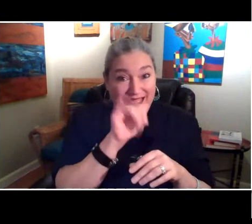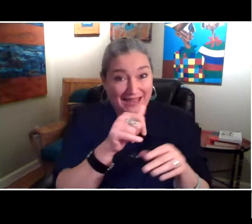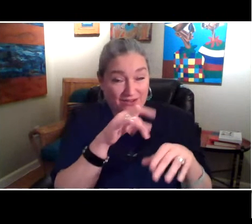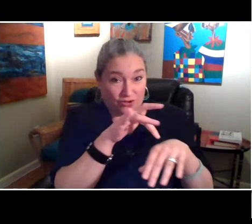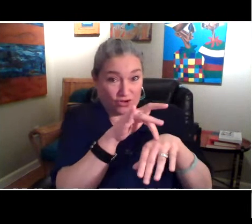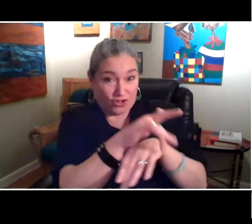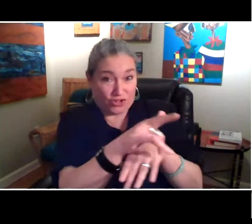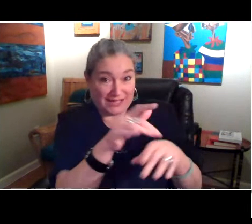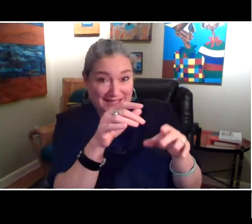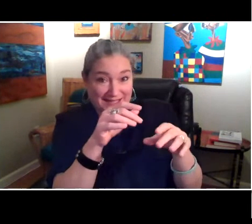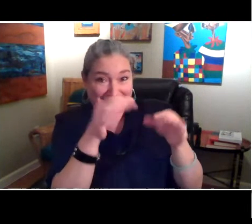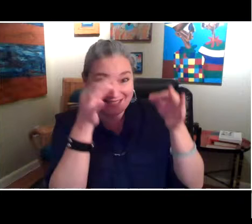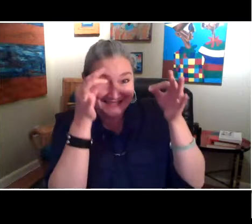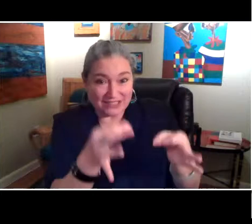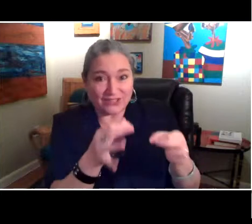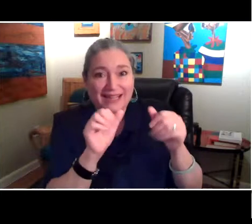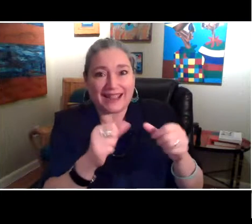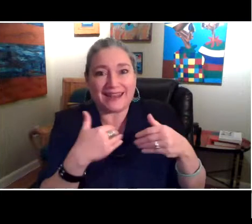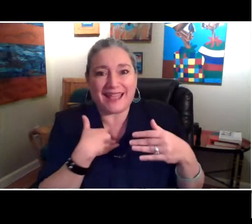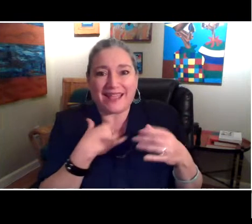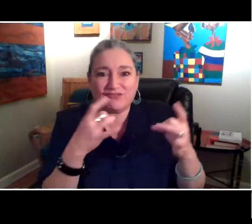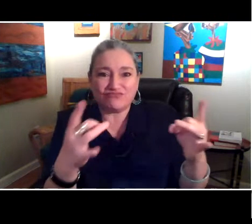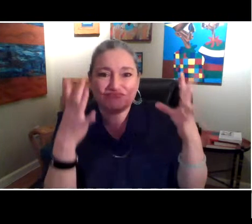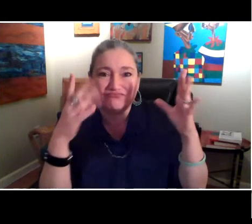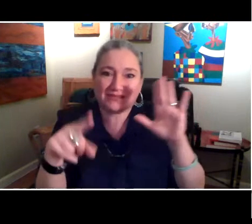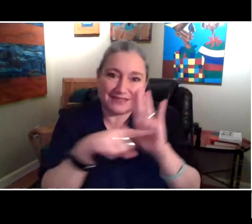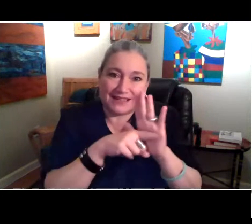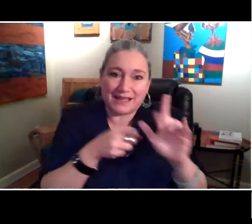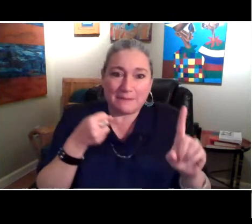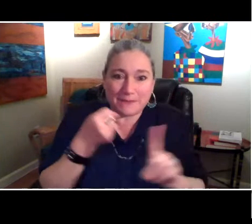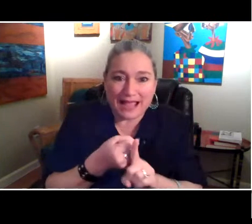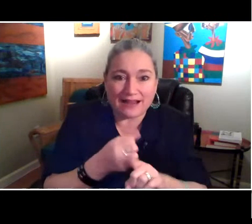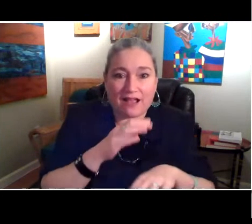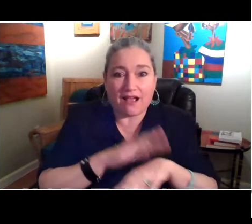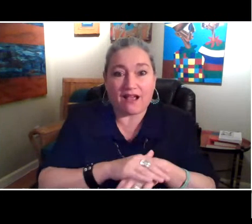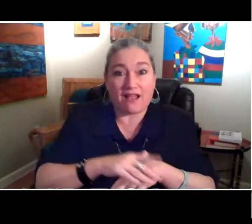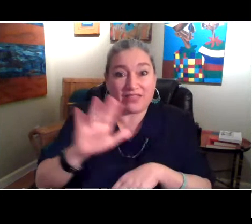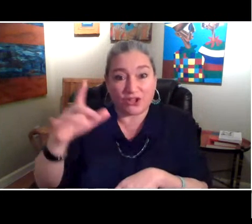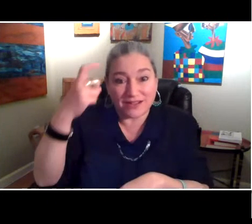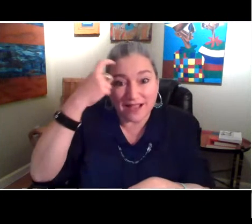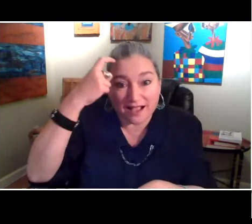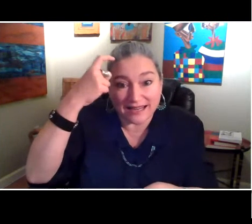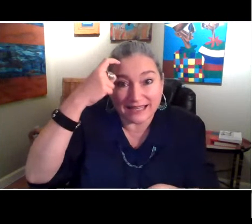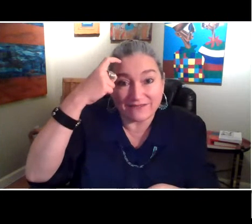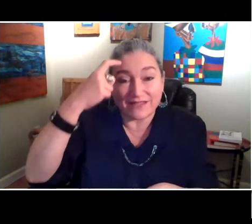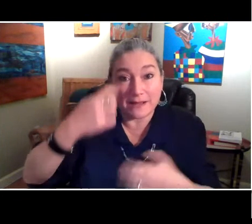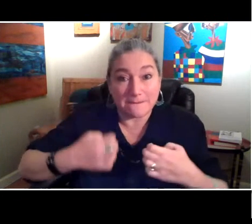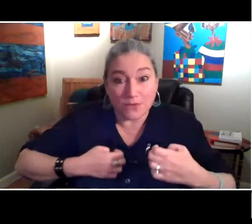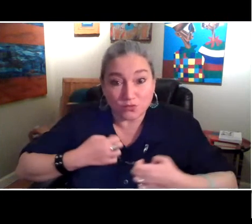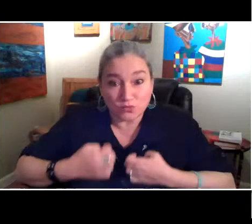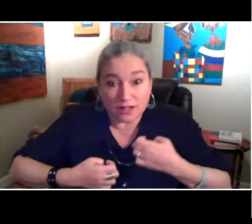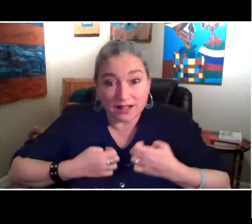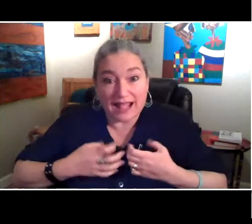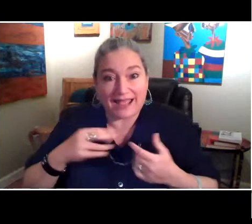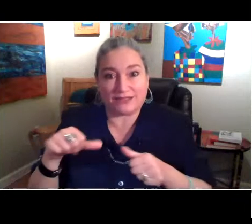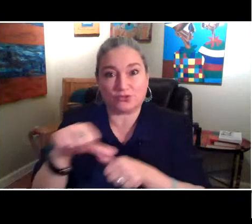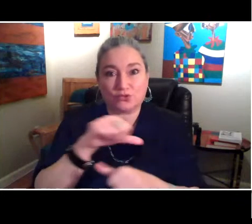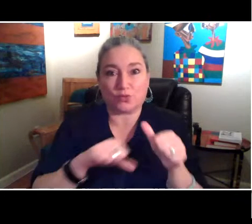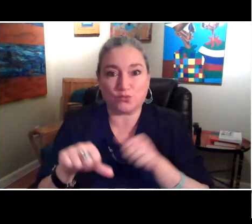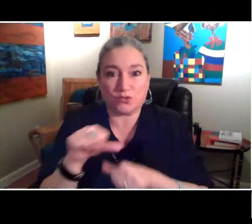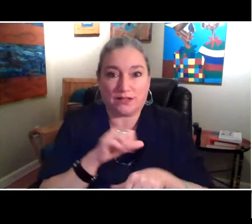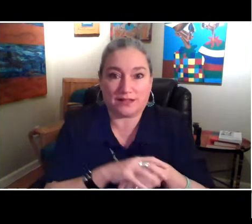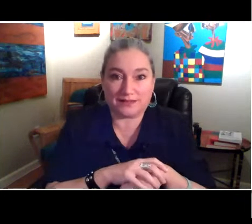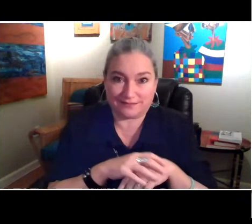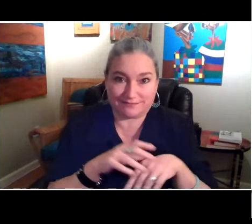professionals' influence on families' early language development decision. That early language development decision has a